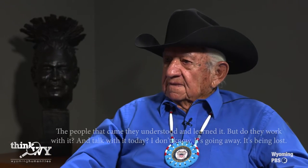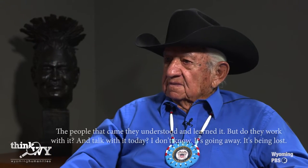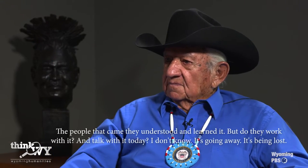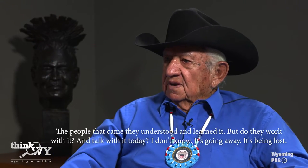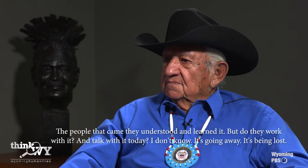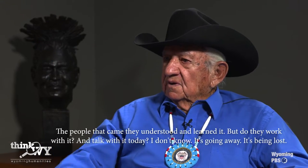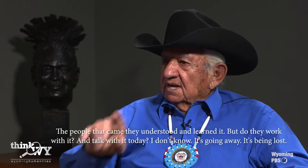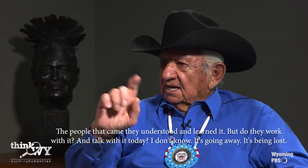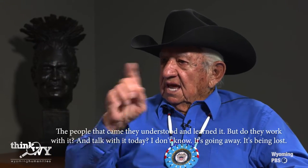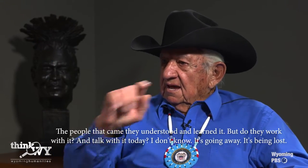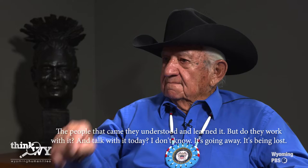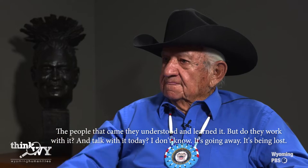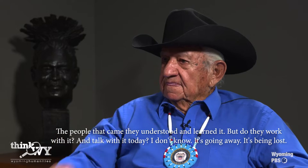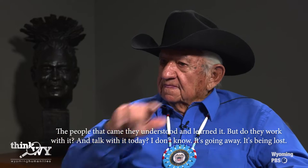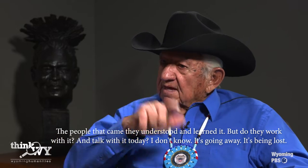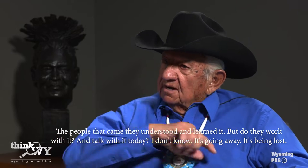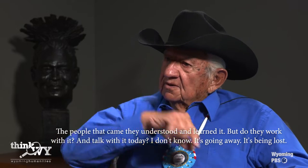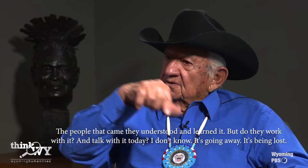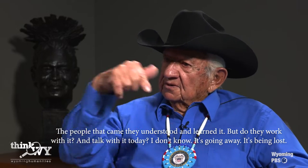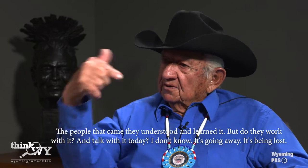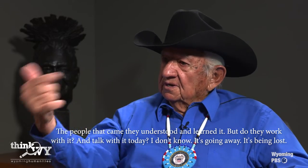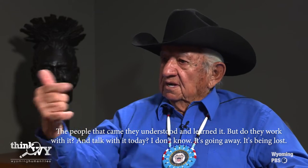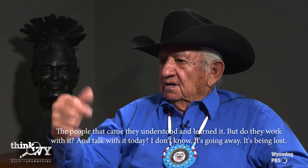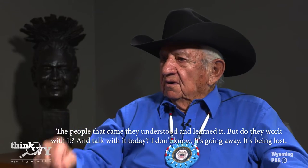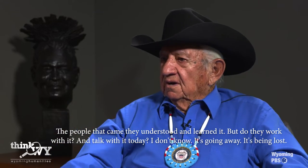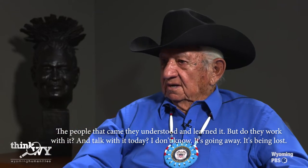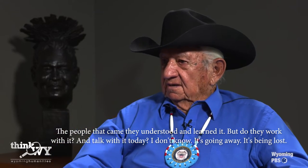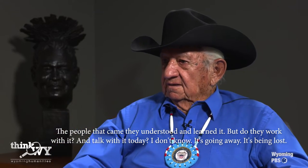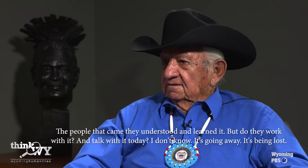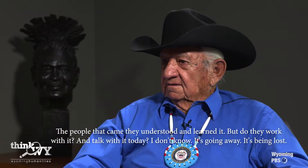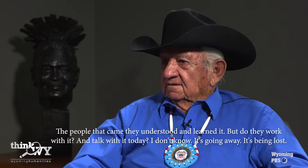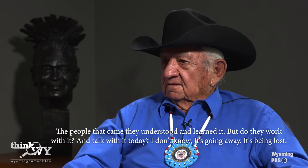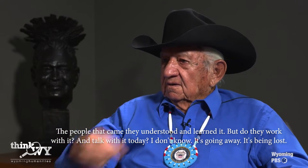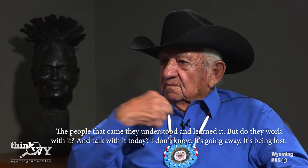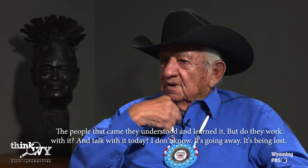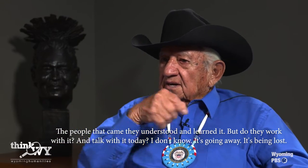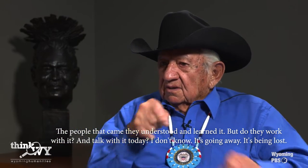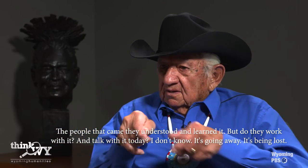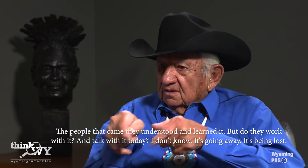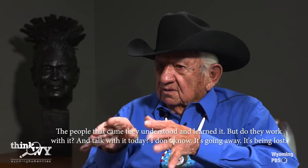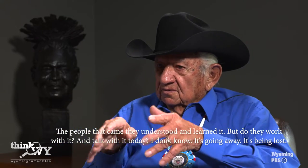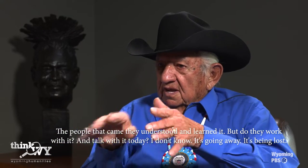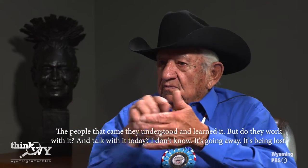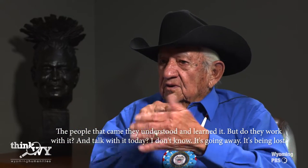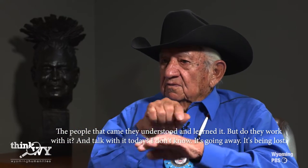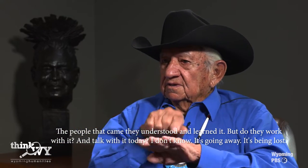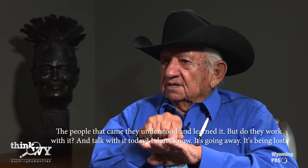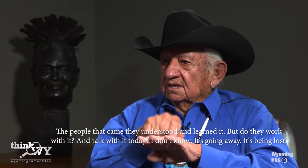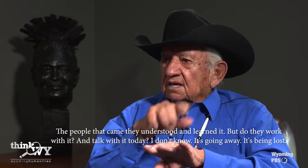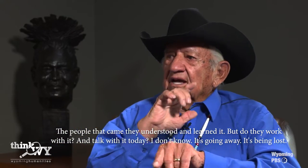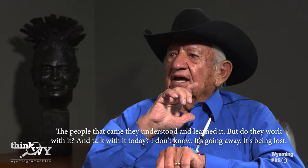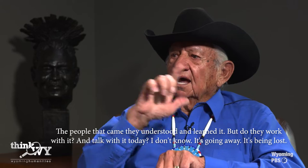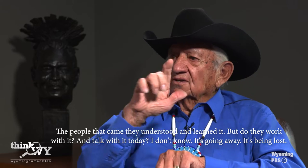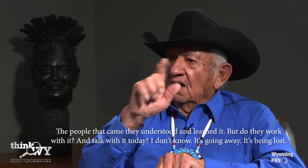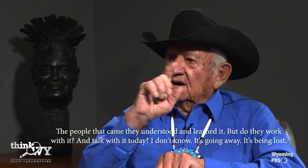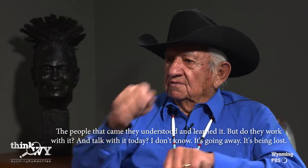The people that came, they understood and learned it. But do they work with it and talk with